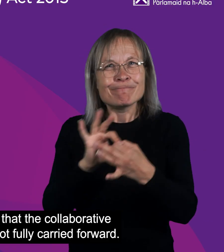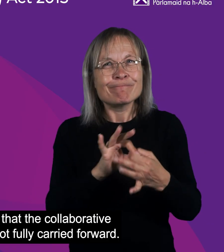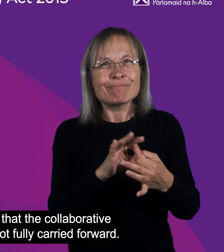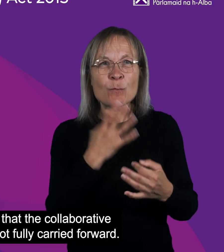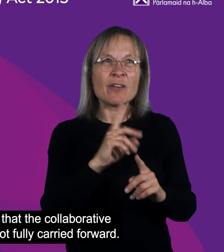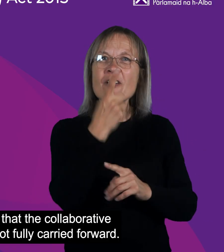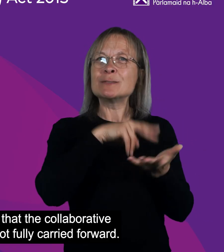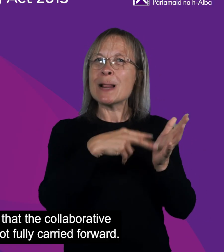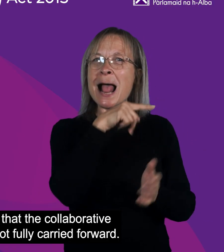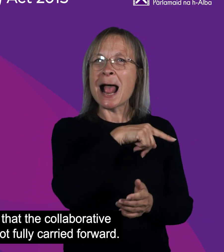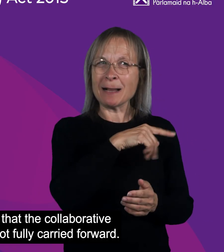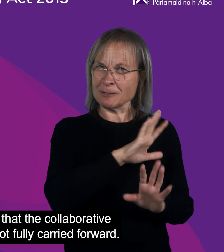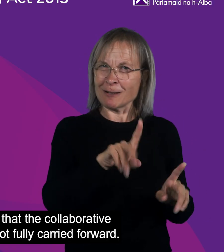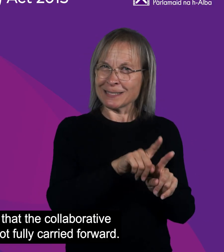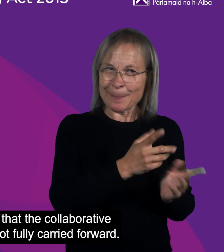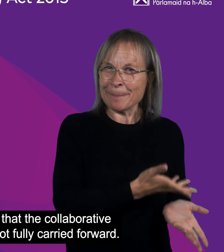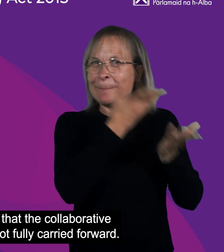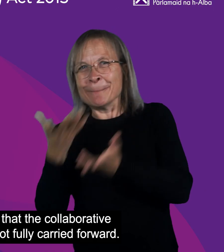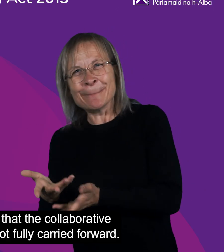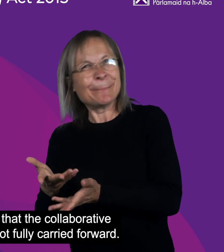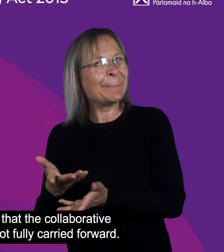of the first plan was not fully carried forward.